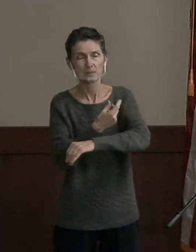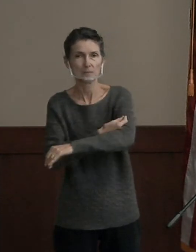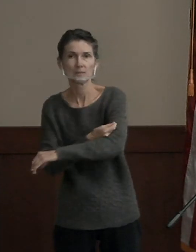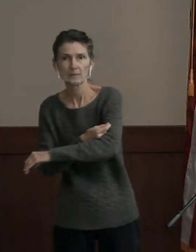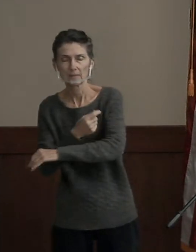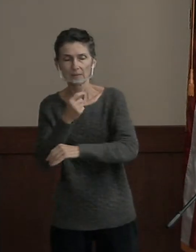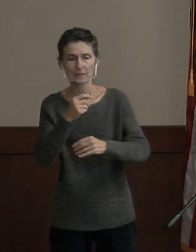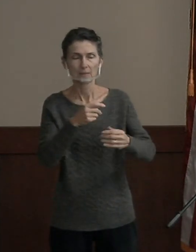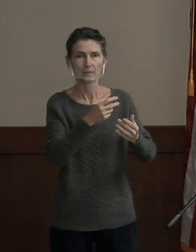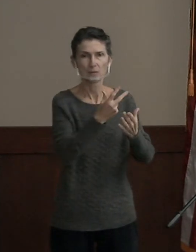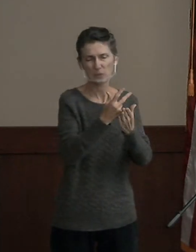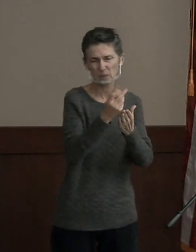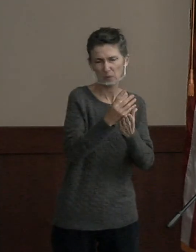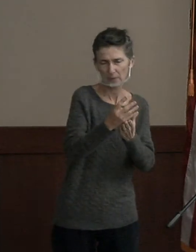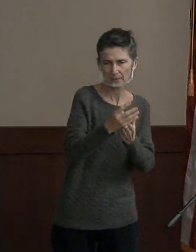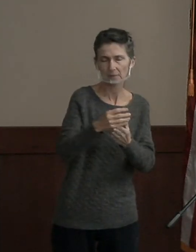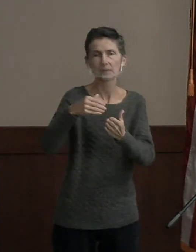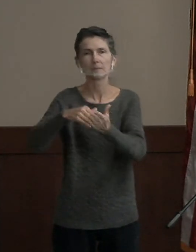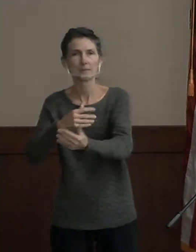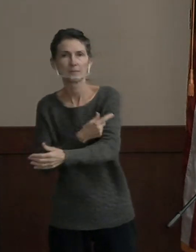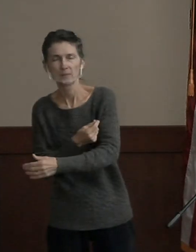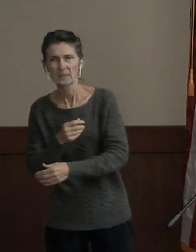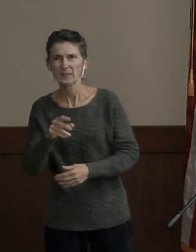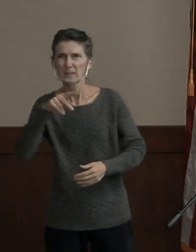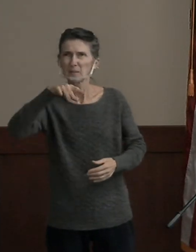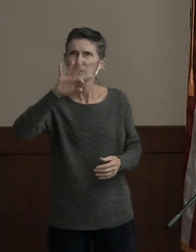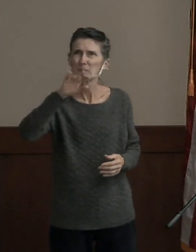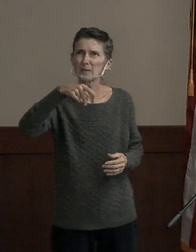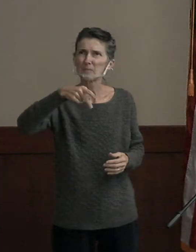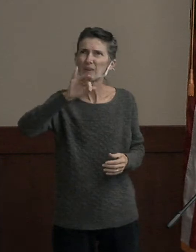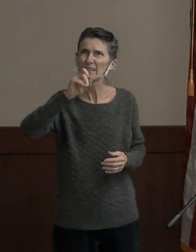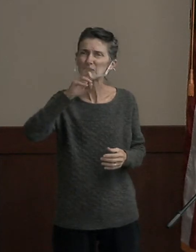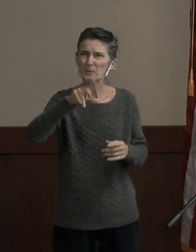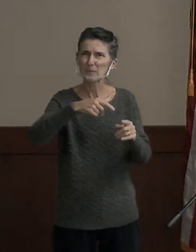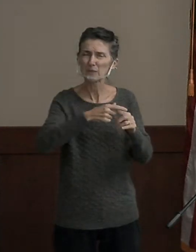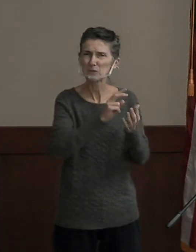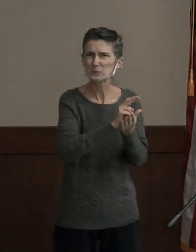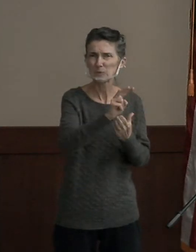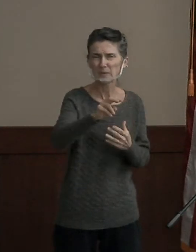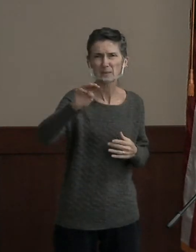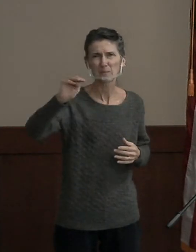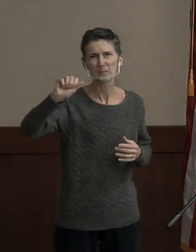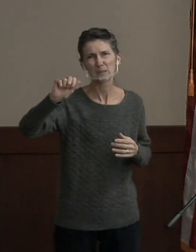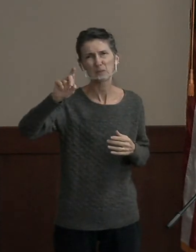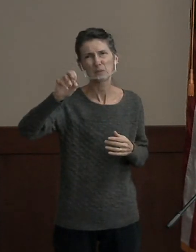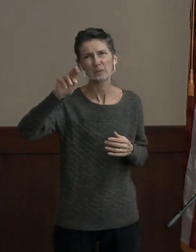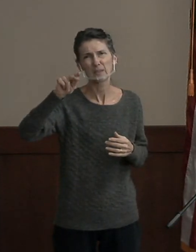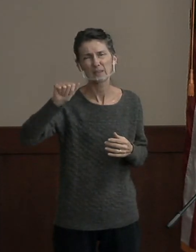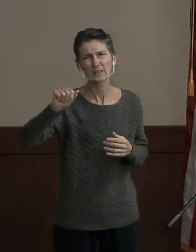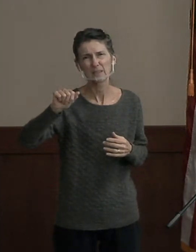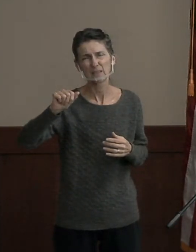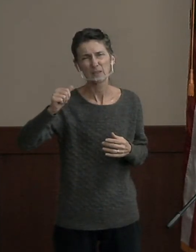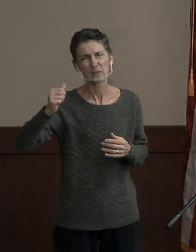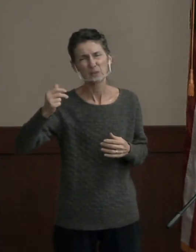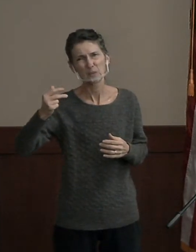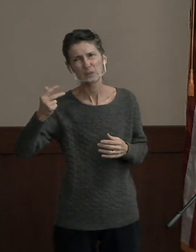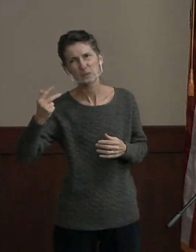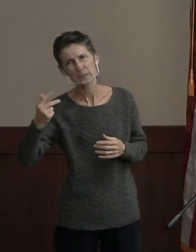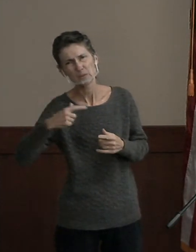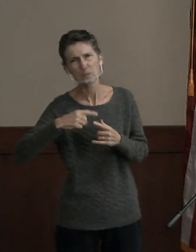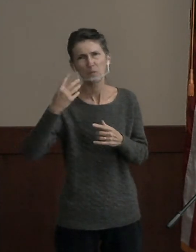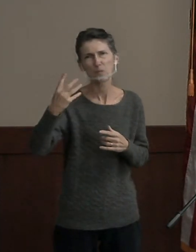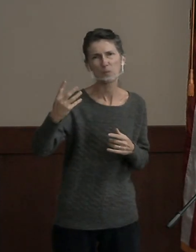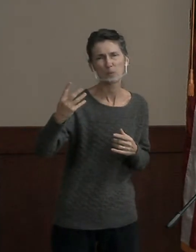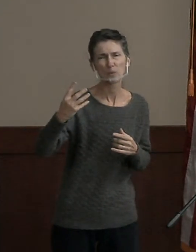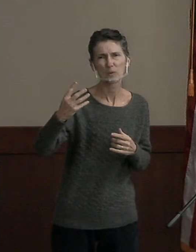apart. With Pfizer's vaccine, it's roughly about 2 weeks, and with Moderna's, it's probably going to be about 3 to 4